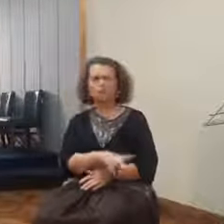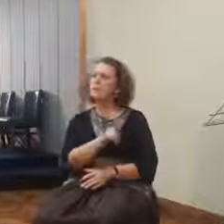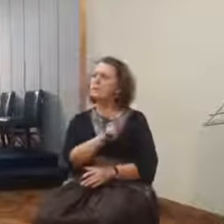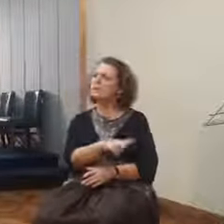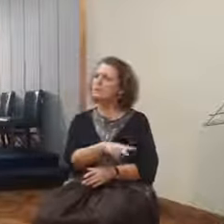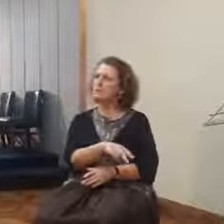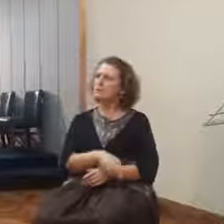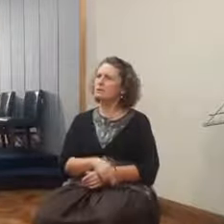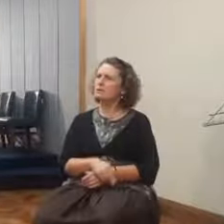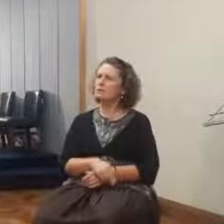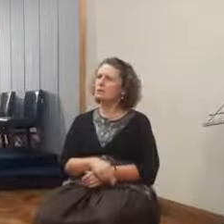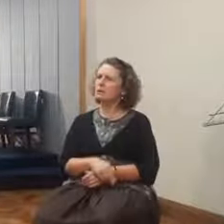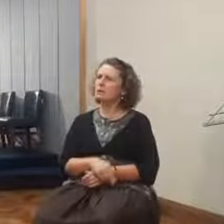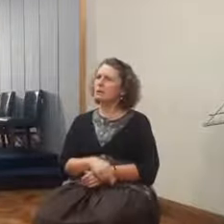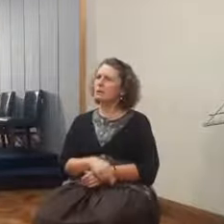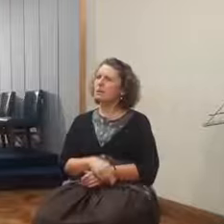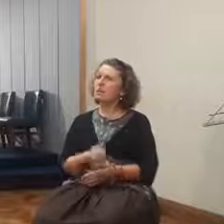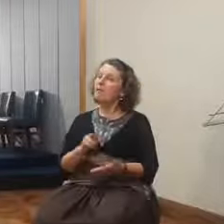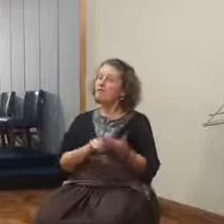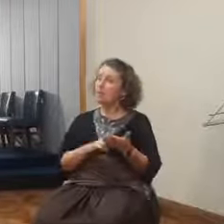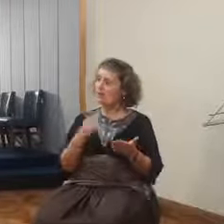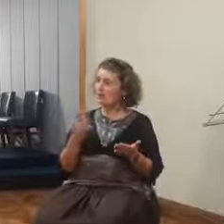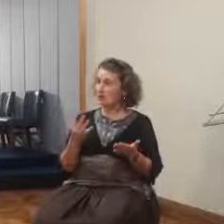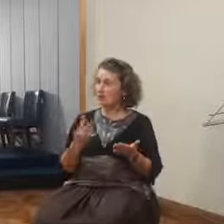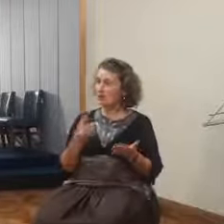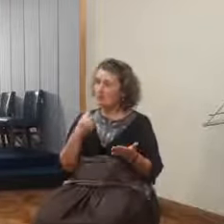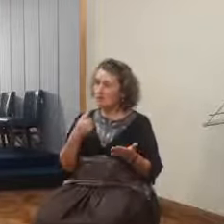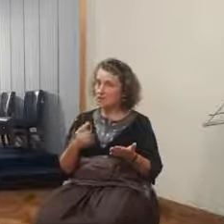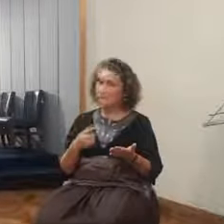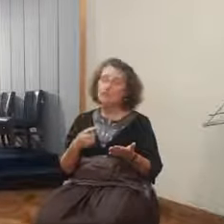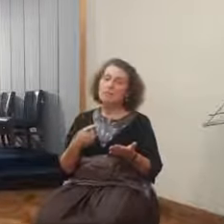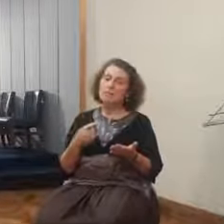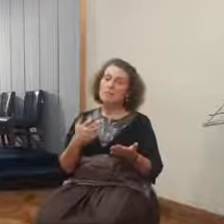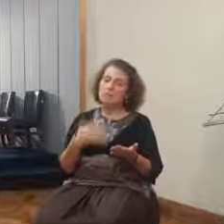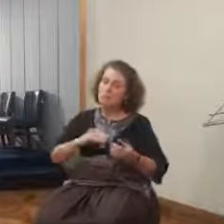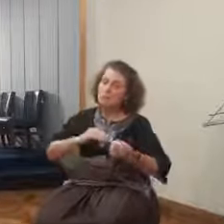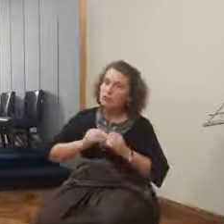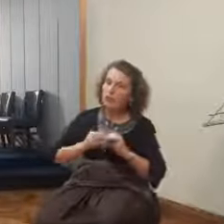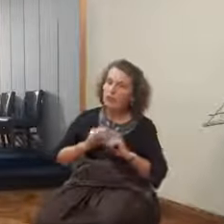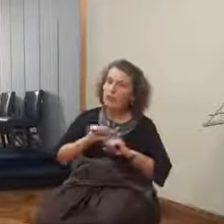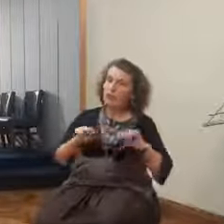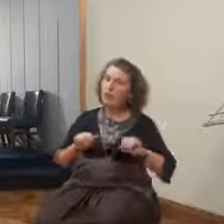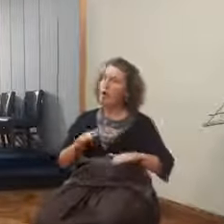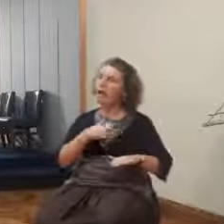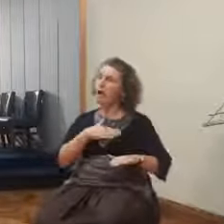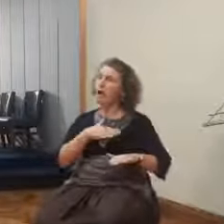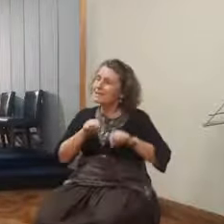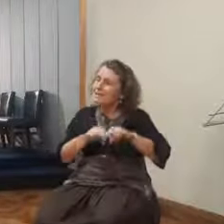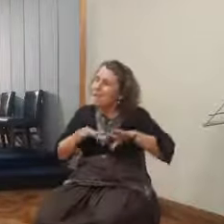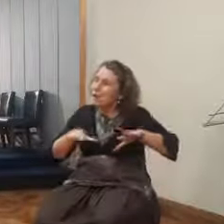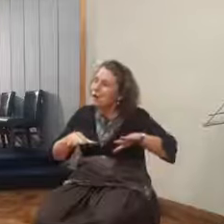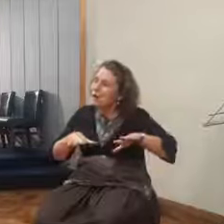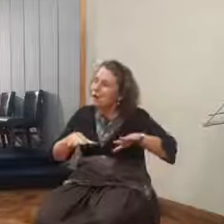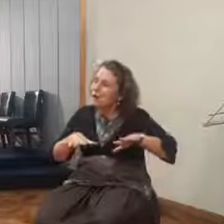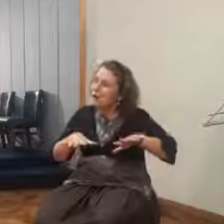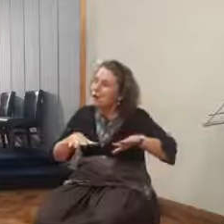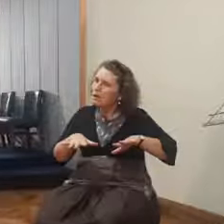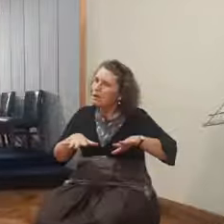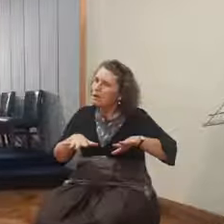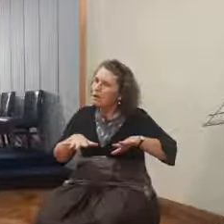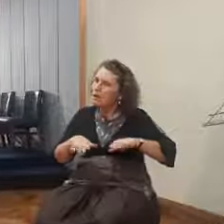he fashioneth their hearts alike. He considereth all their works. He makes, he molds their hearts,